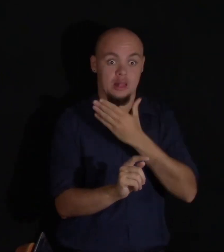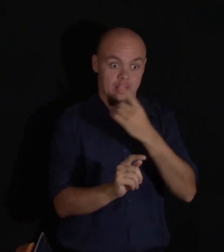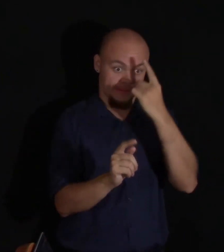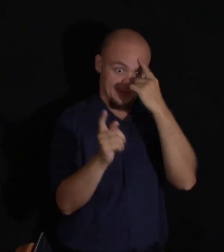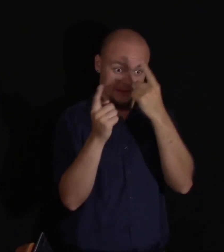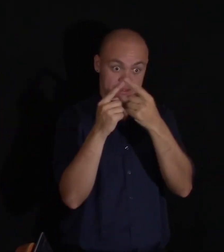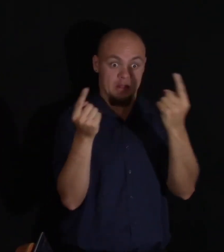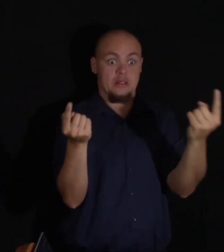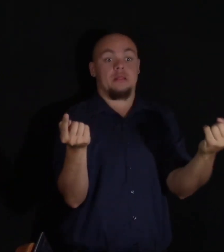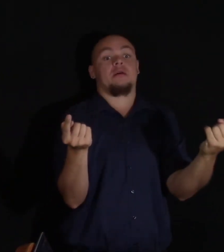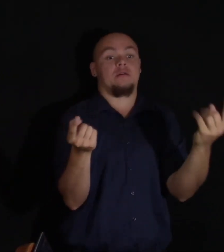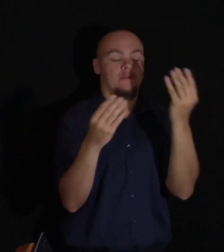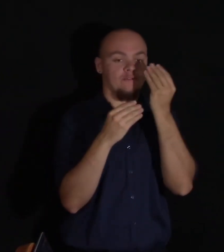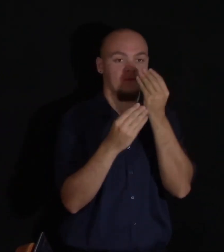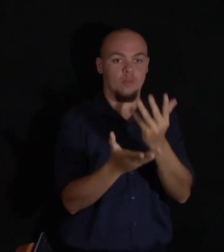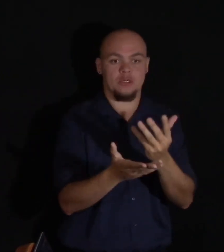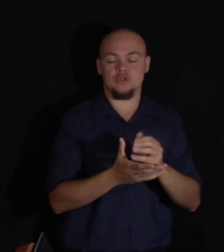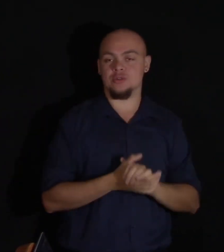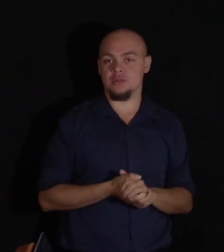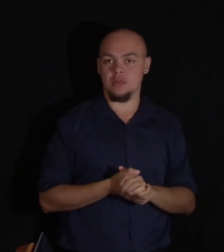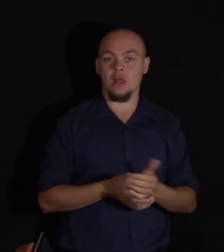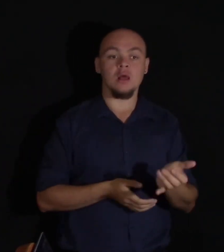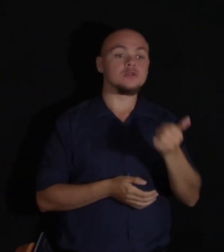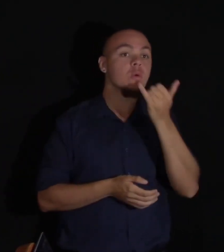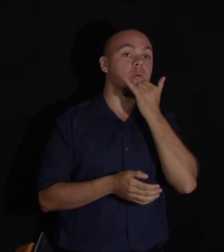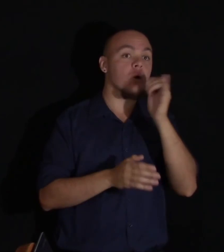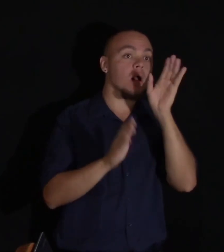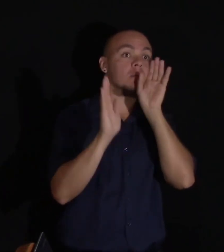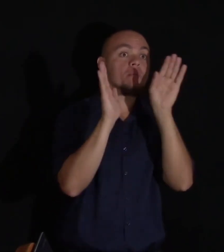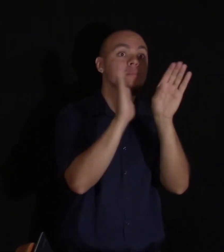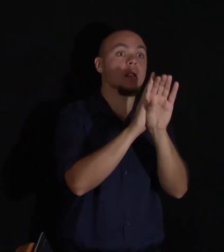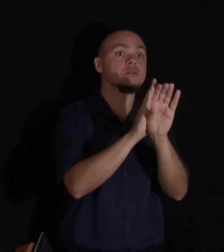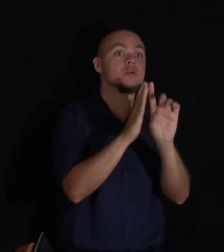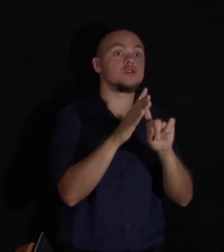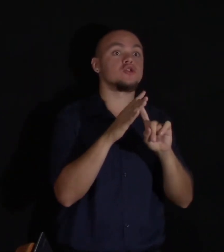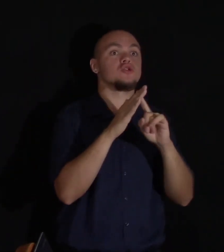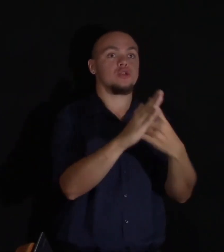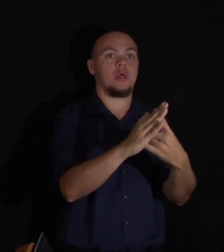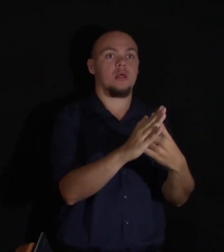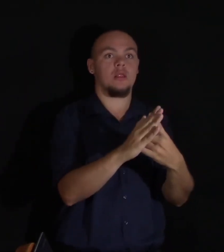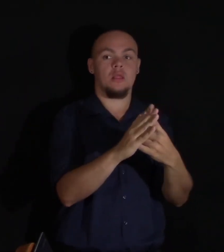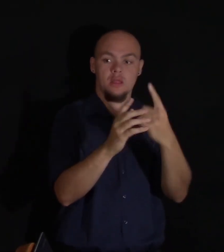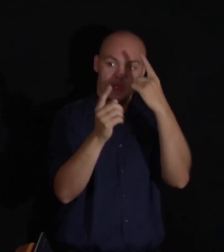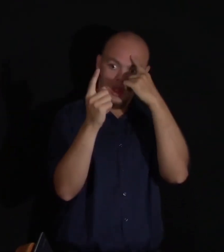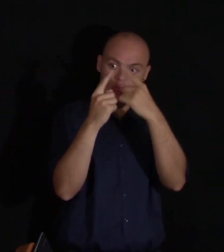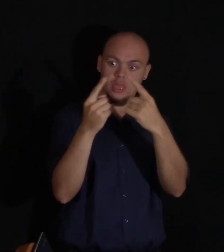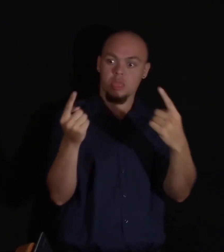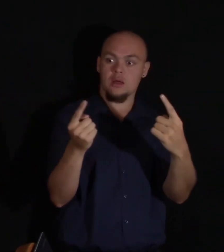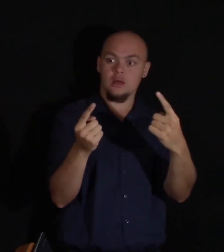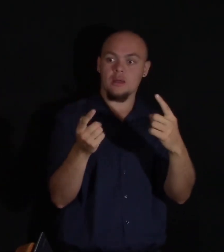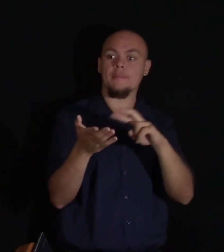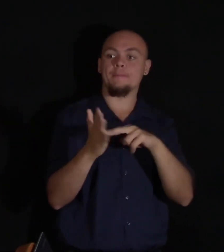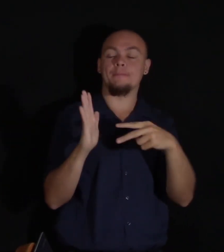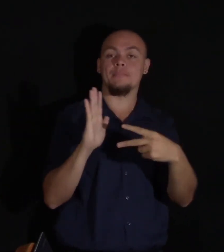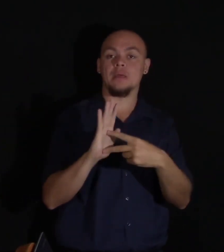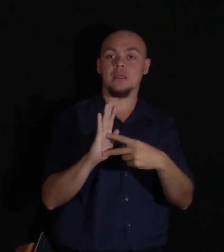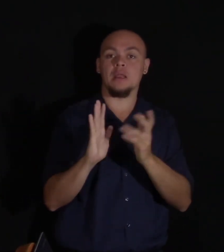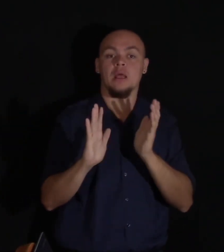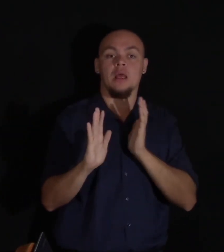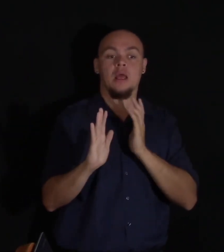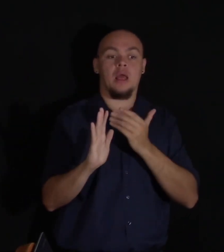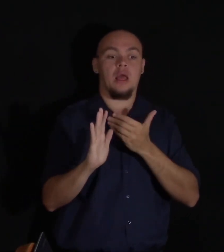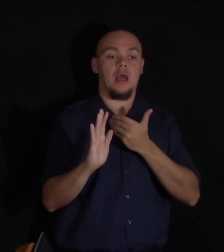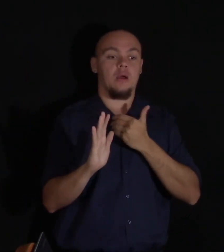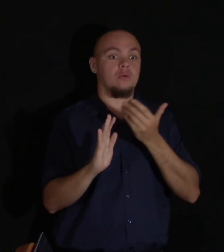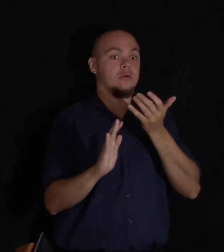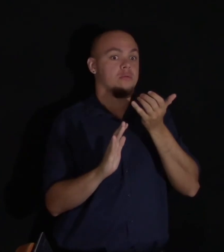information. So if we started from a wrong picture, this contradicting information could turn a wrong into a